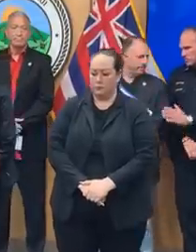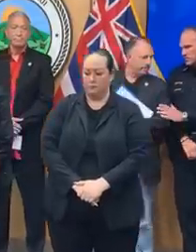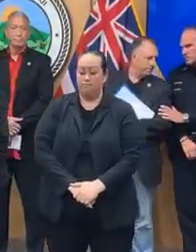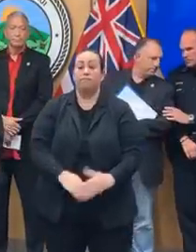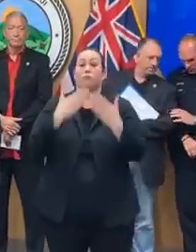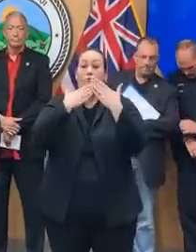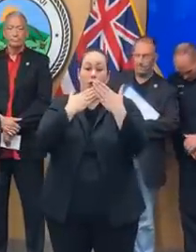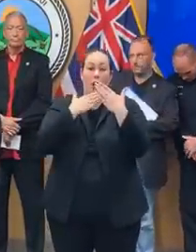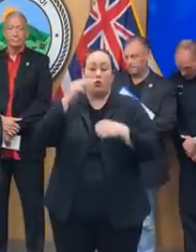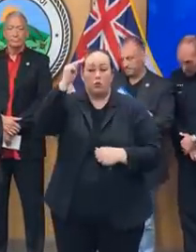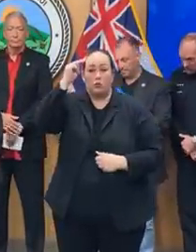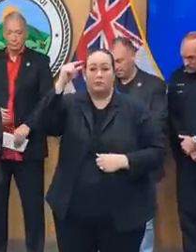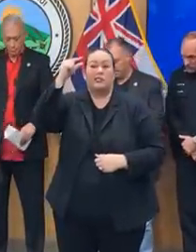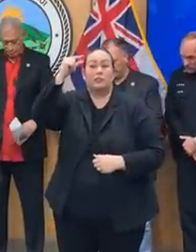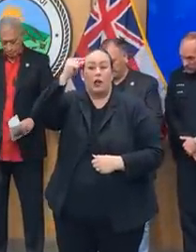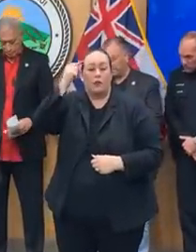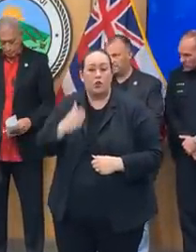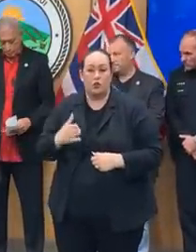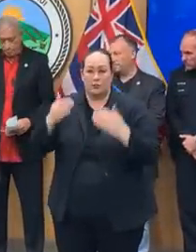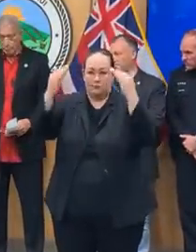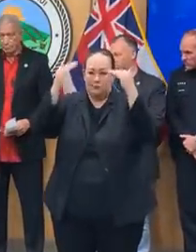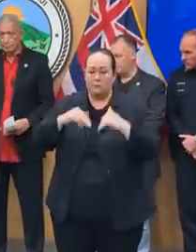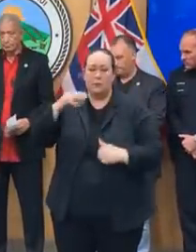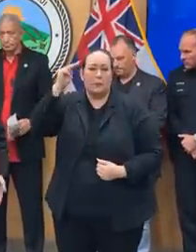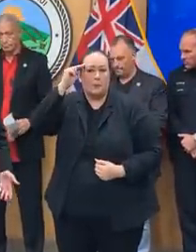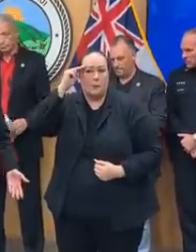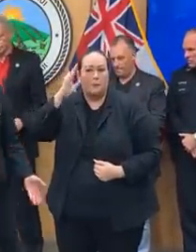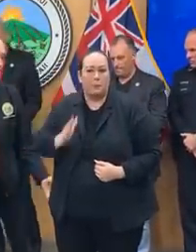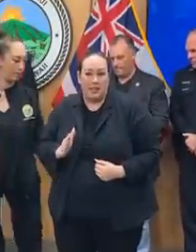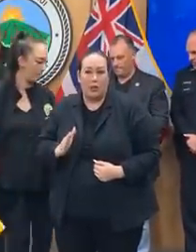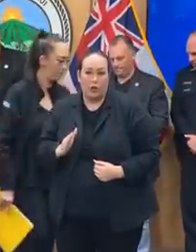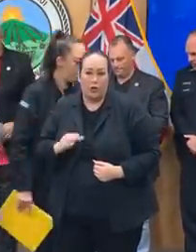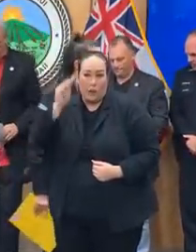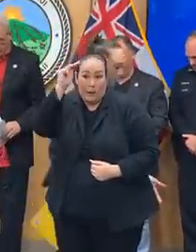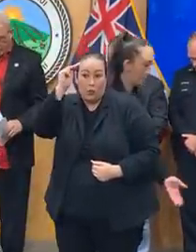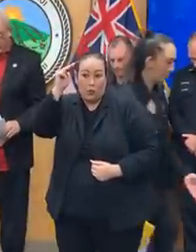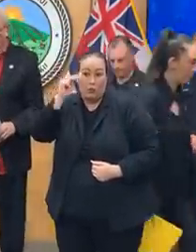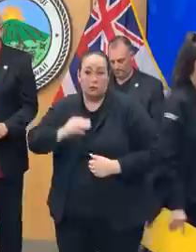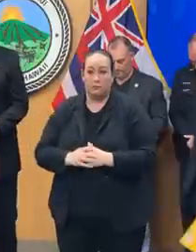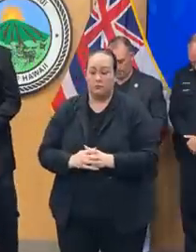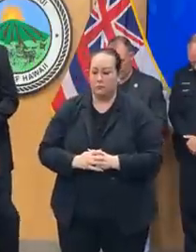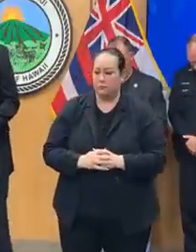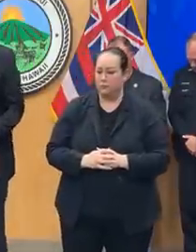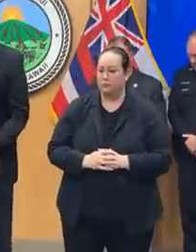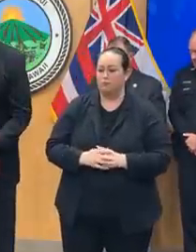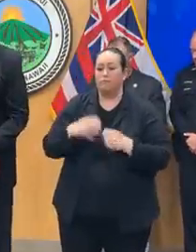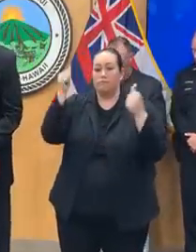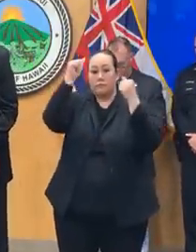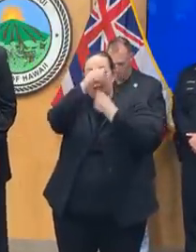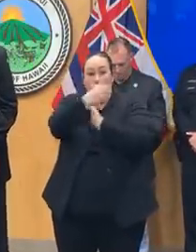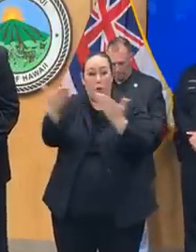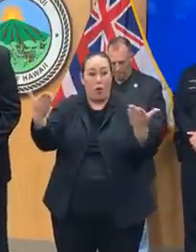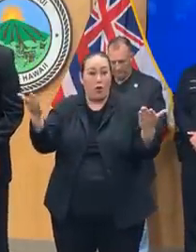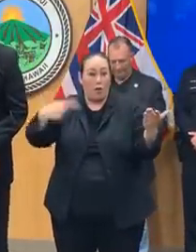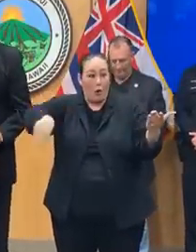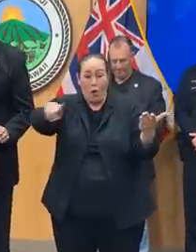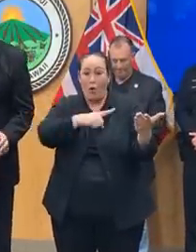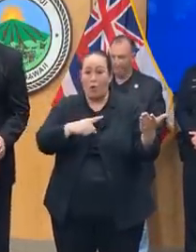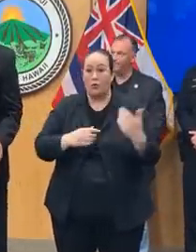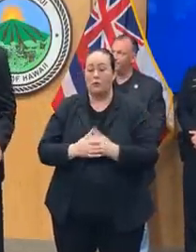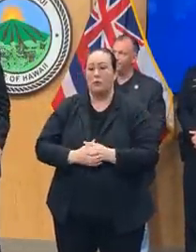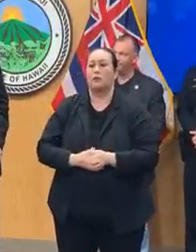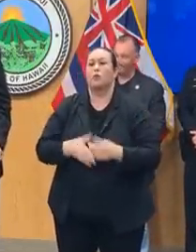Mahalo, Governor. Next, Maui County Mayor Richard Bisson. Aloha mai kako, Belina